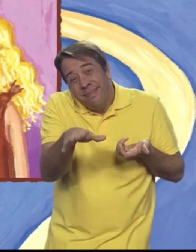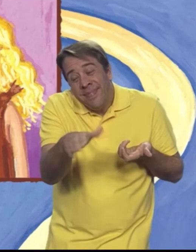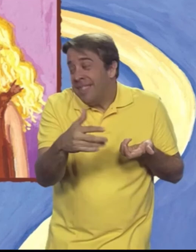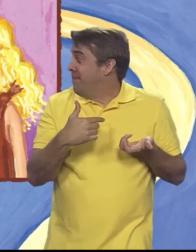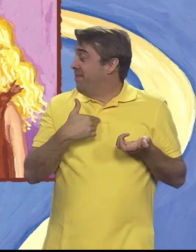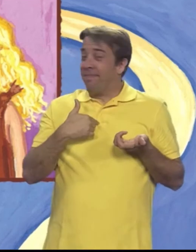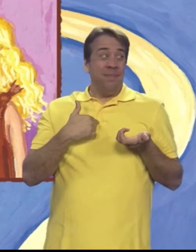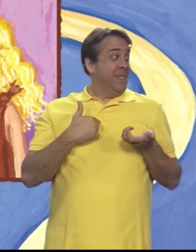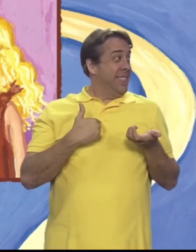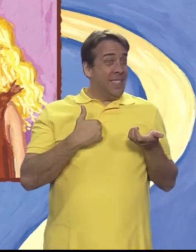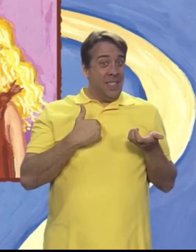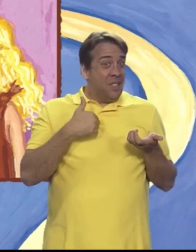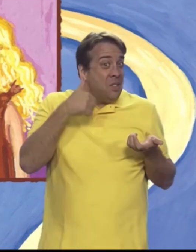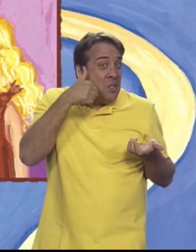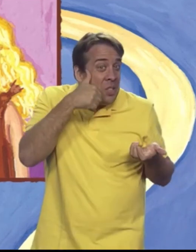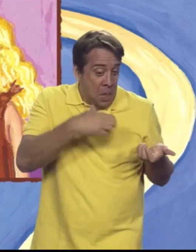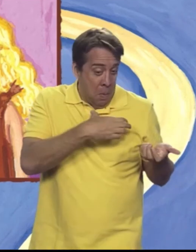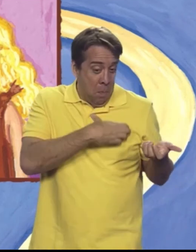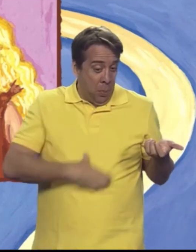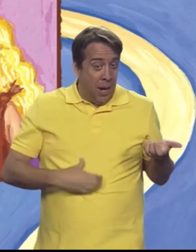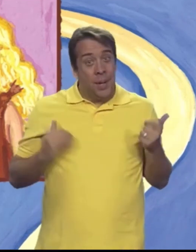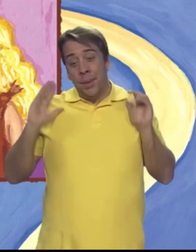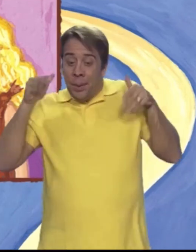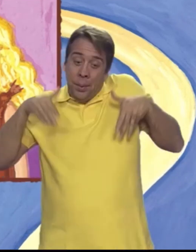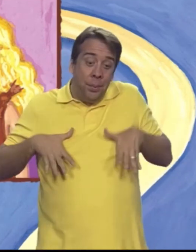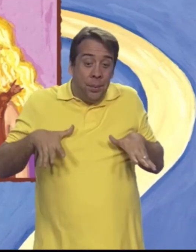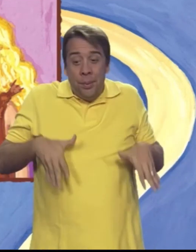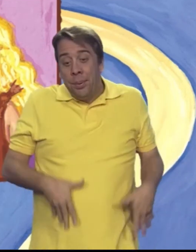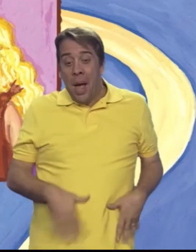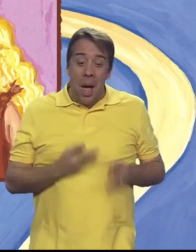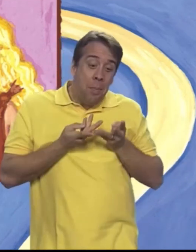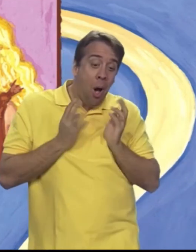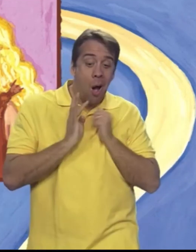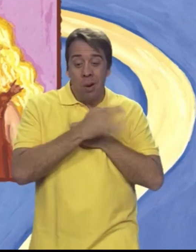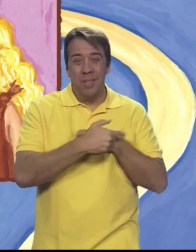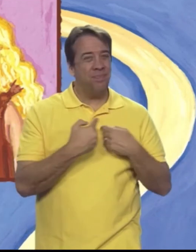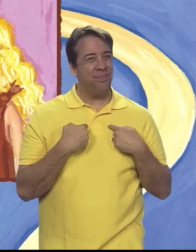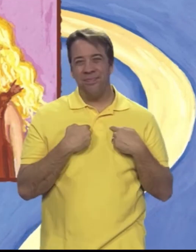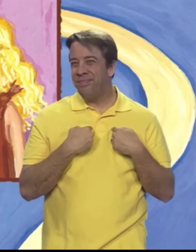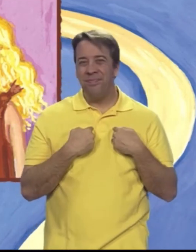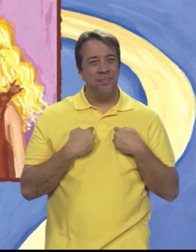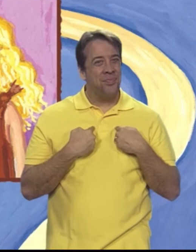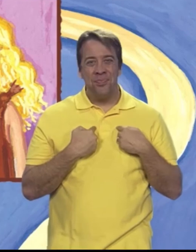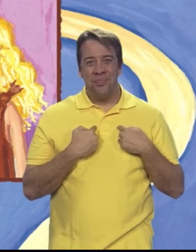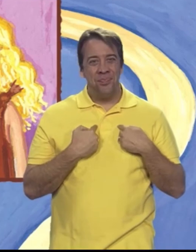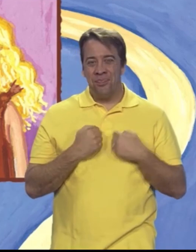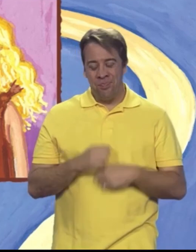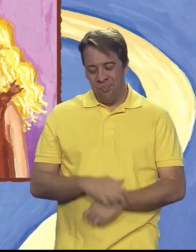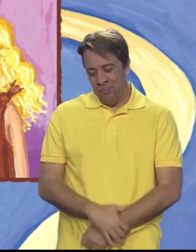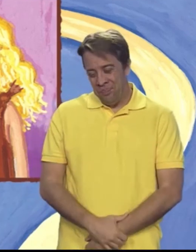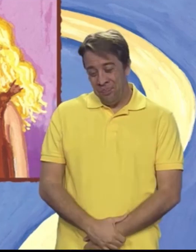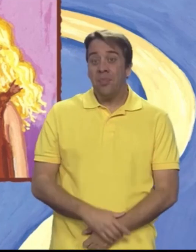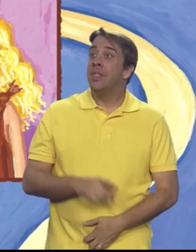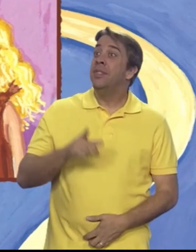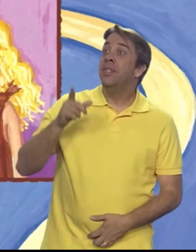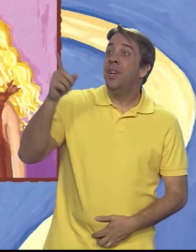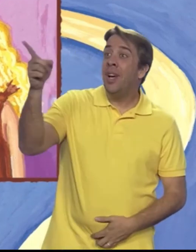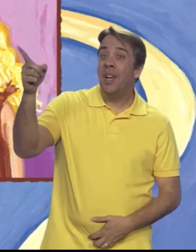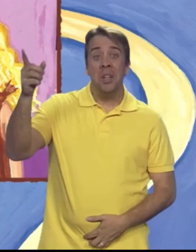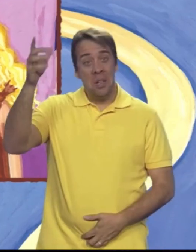I'm not a real princess with a beautiful ball gown, admitted Cinderella. And I don't really have a coach and